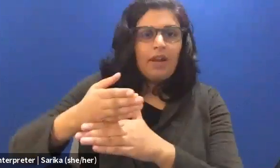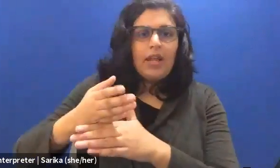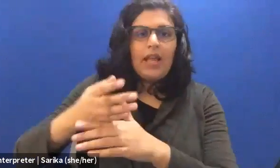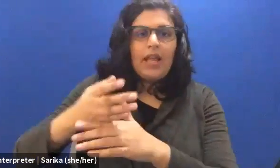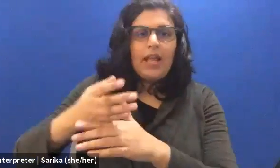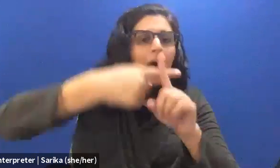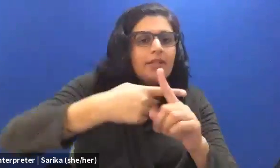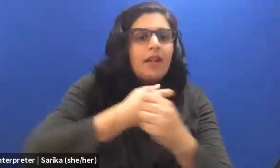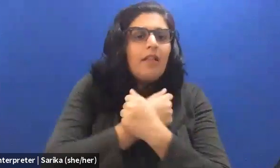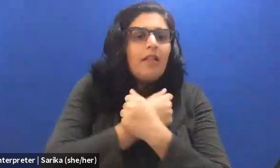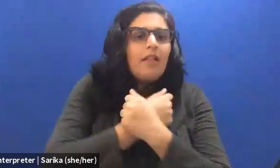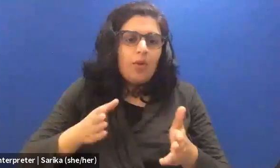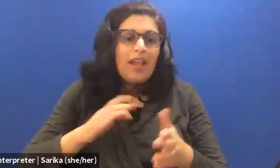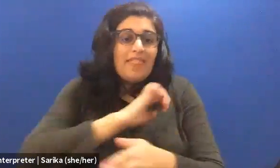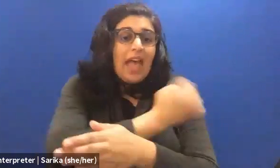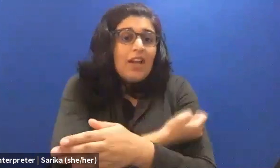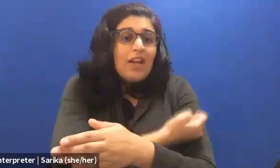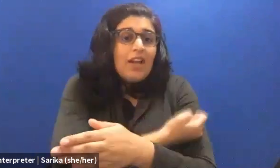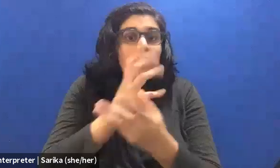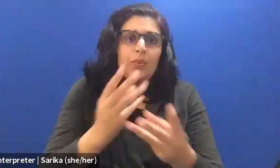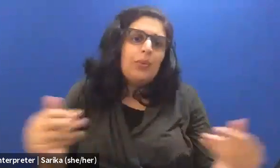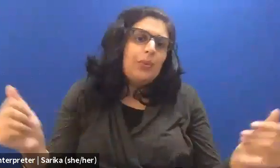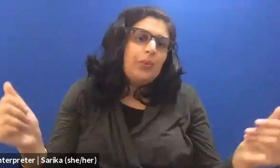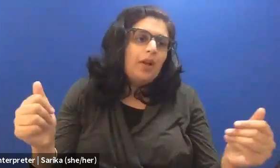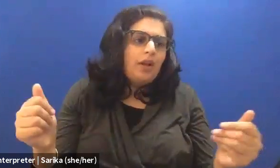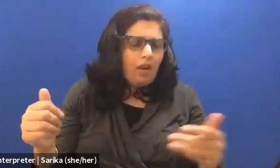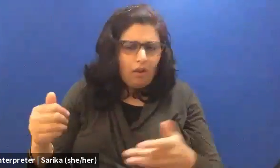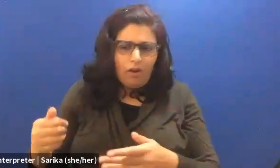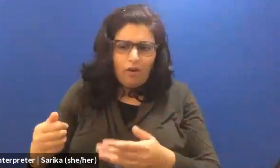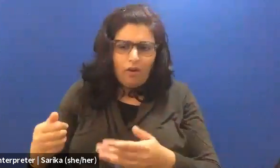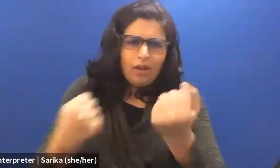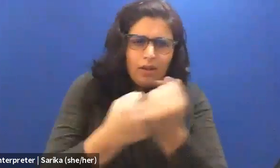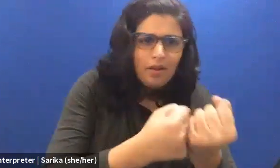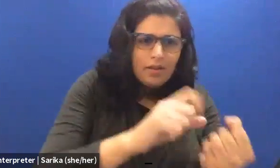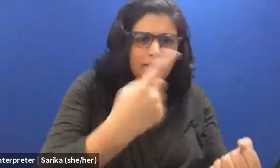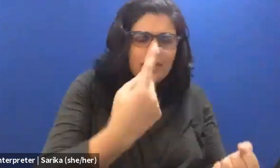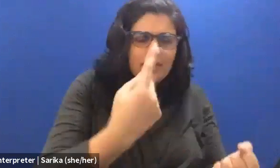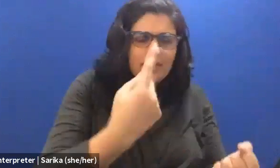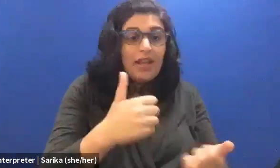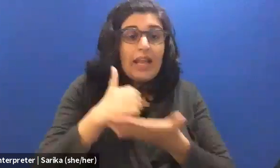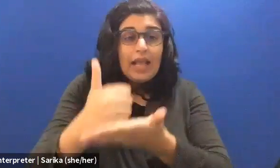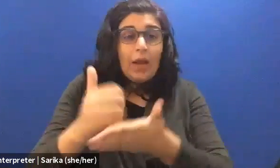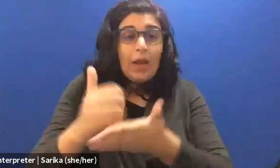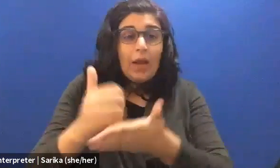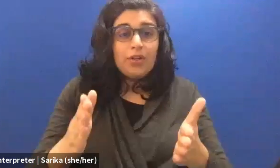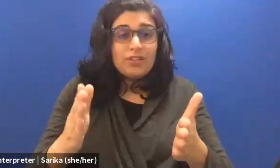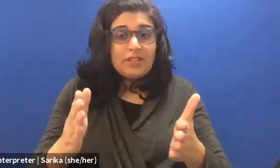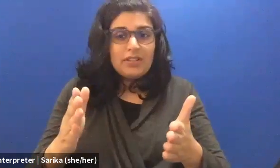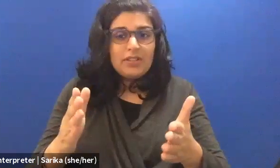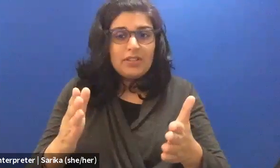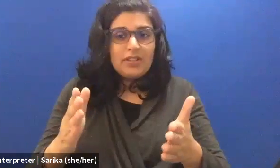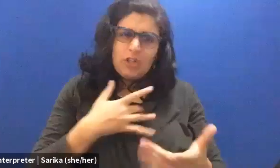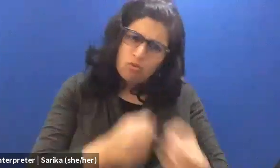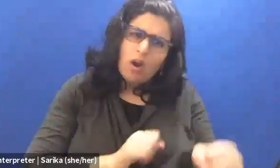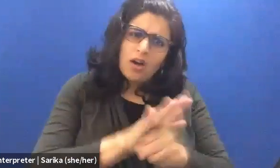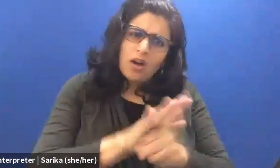The energy doesn't die, it goes somewhere else, and it can help that other person to be strong enough to interrupt the next violence that they see